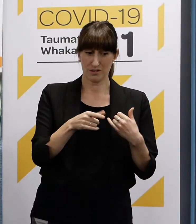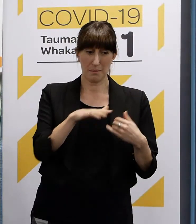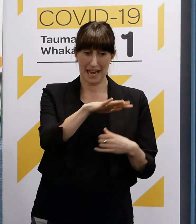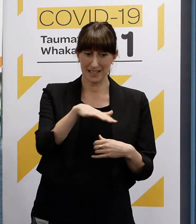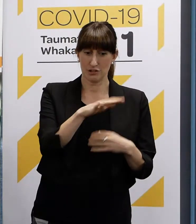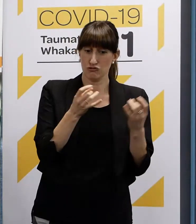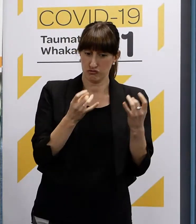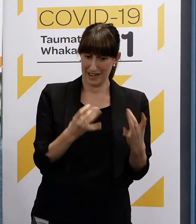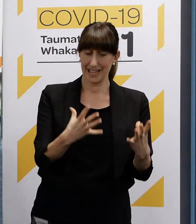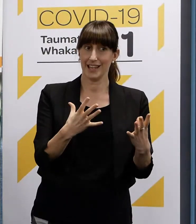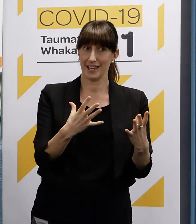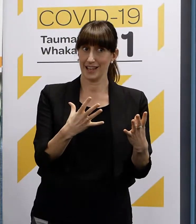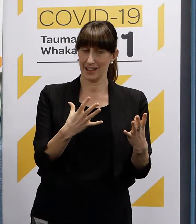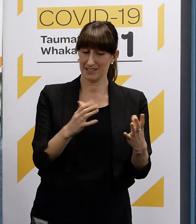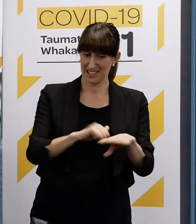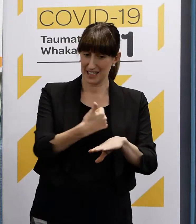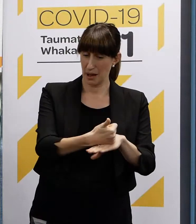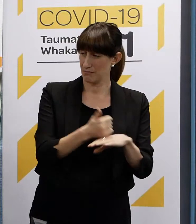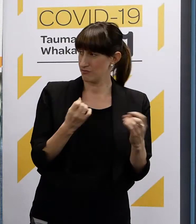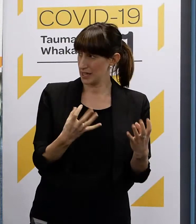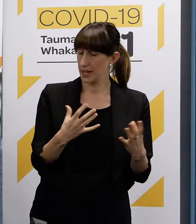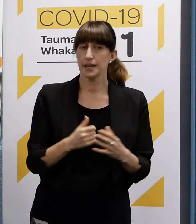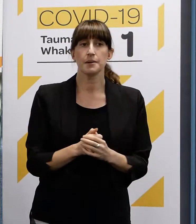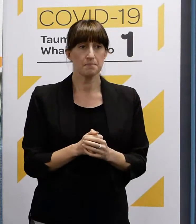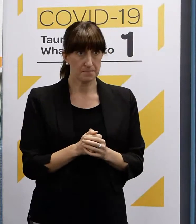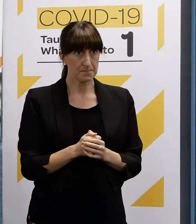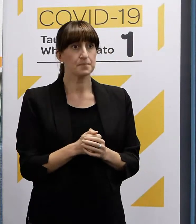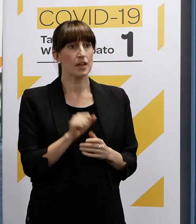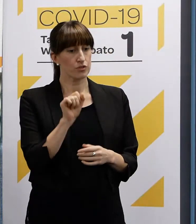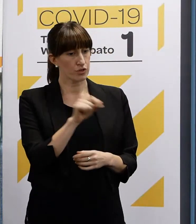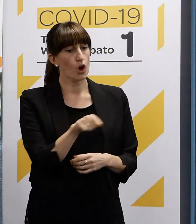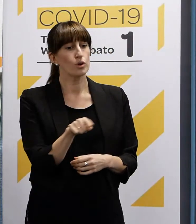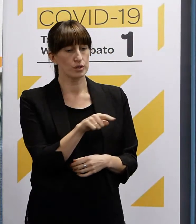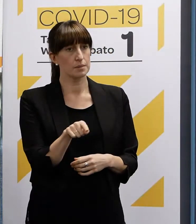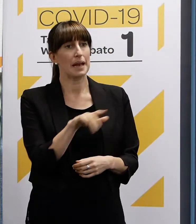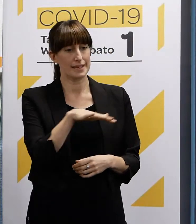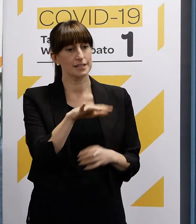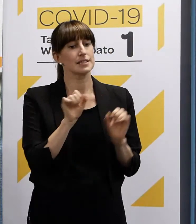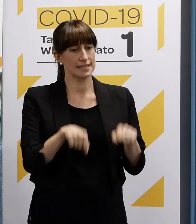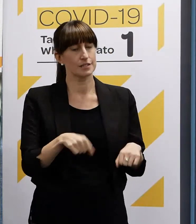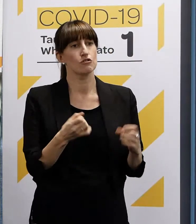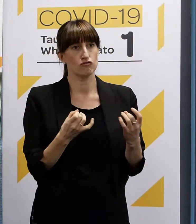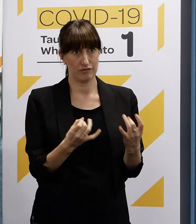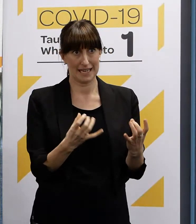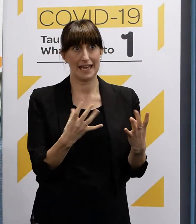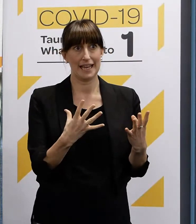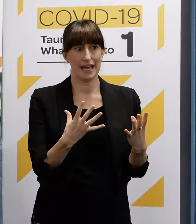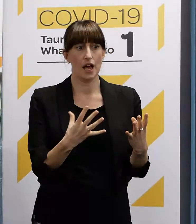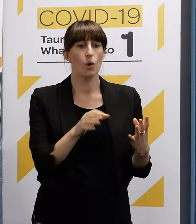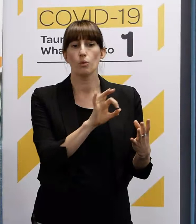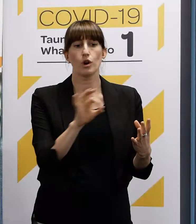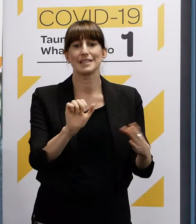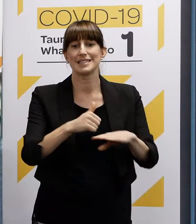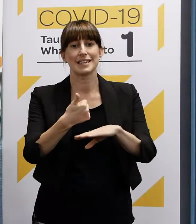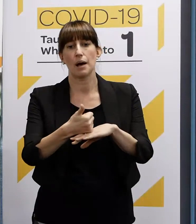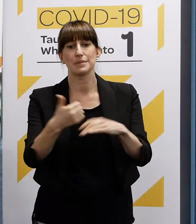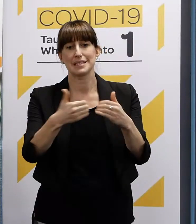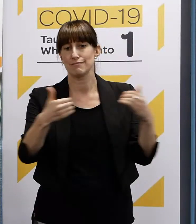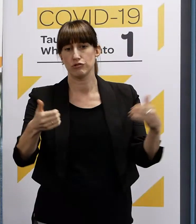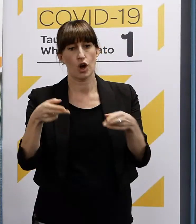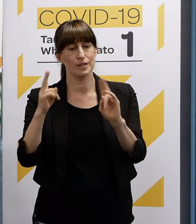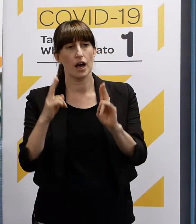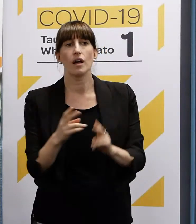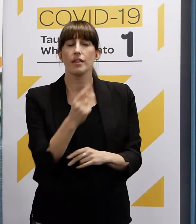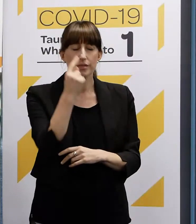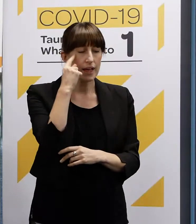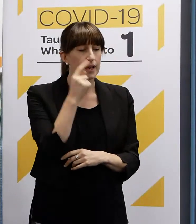locations from when the facilities were designated for use. So rather than it being a separate facility as it is in Auckland, it